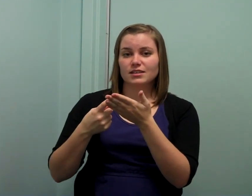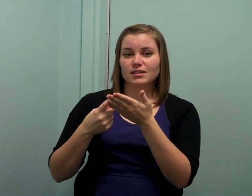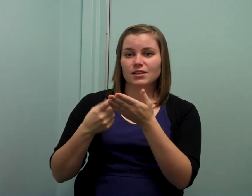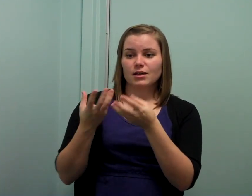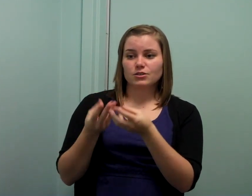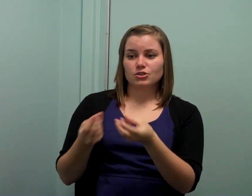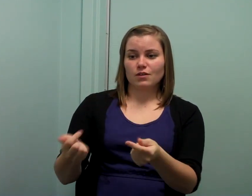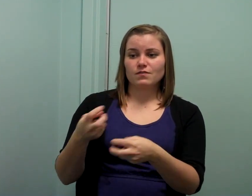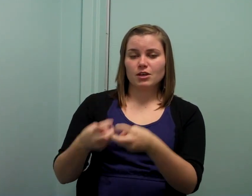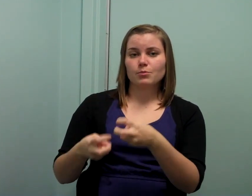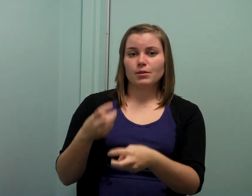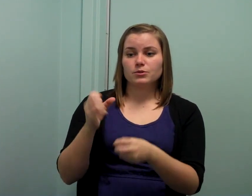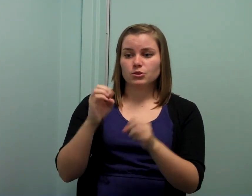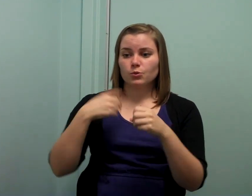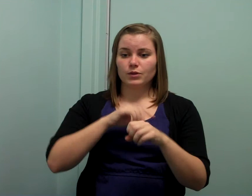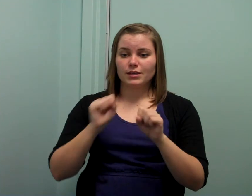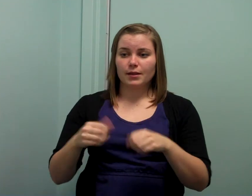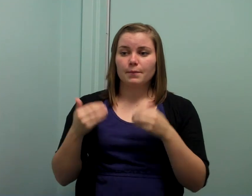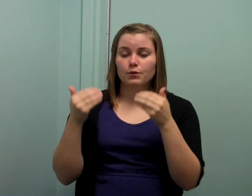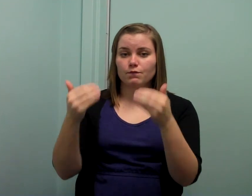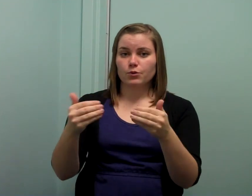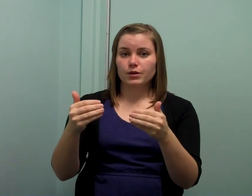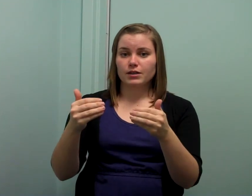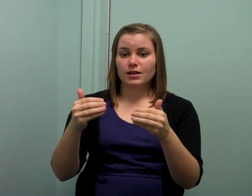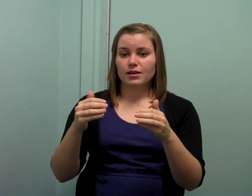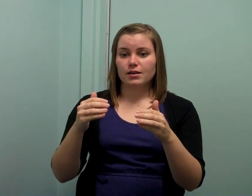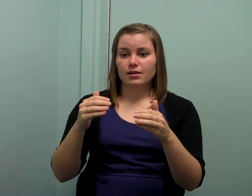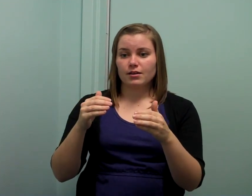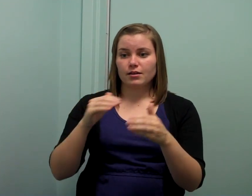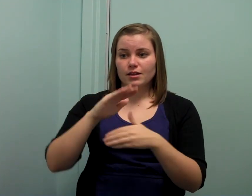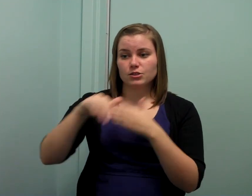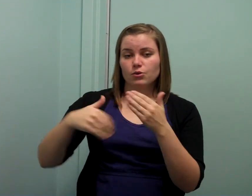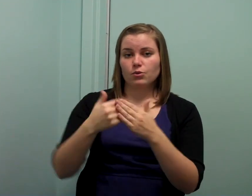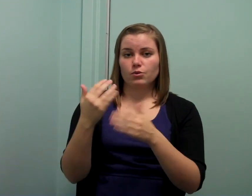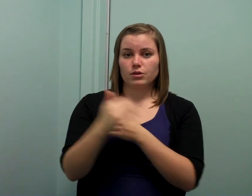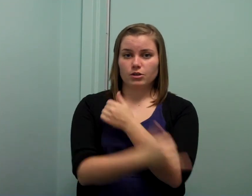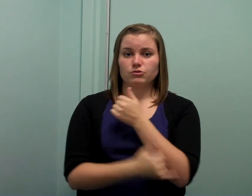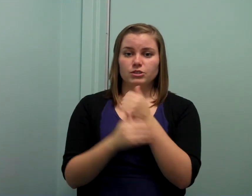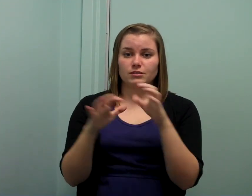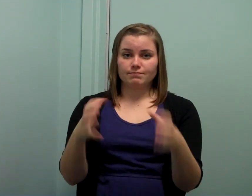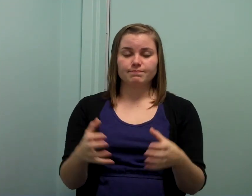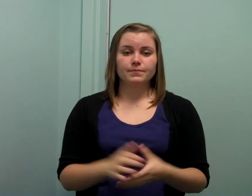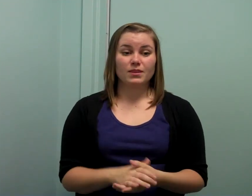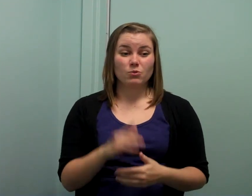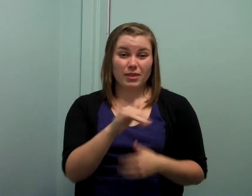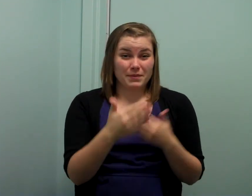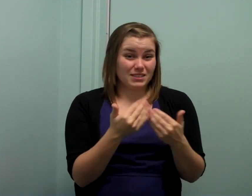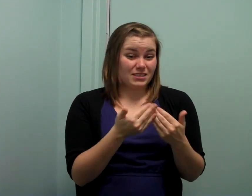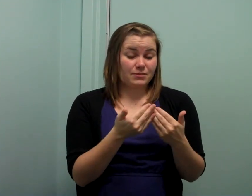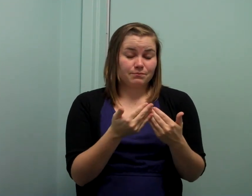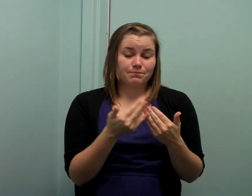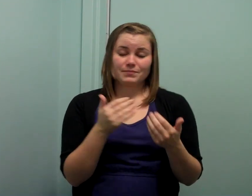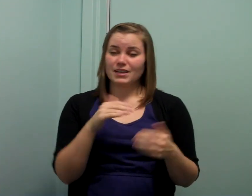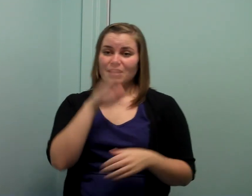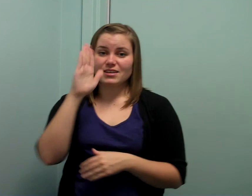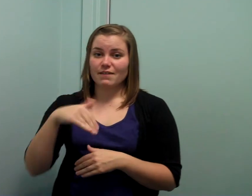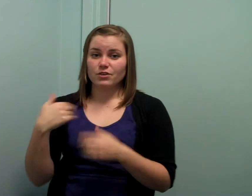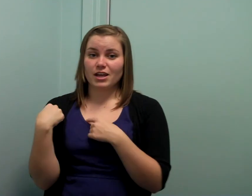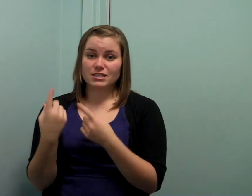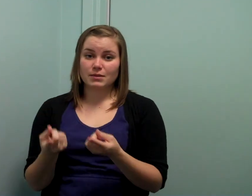so that we can move forward as a people. Will it be easy? It never has been. Will we be able to?